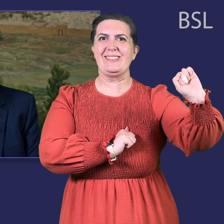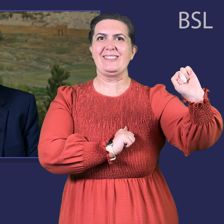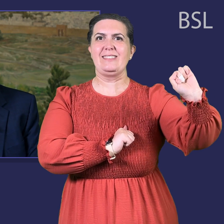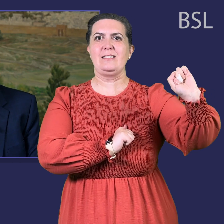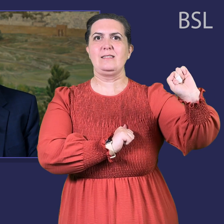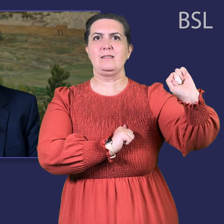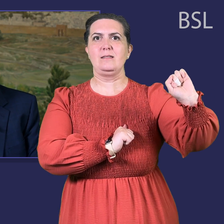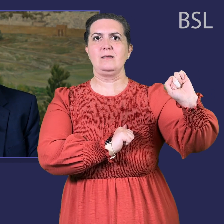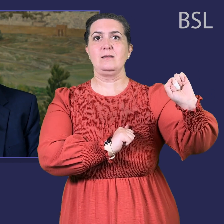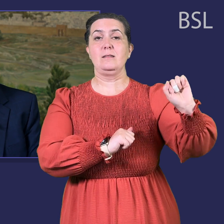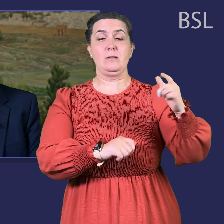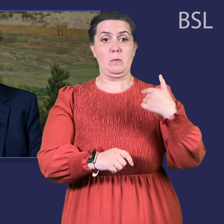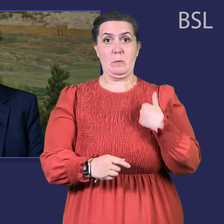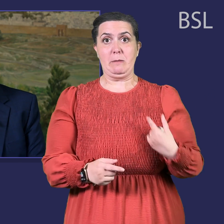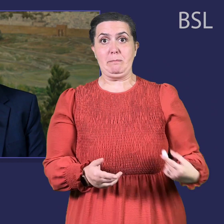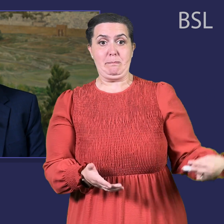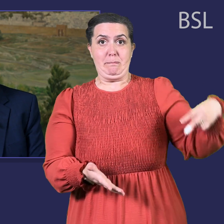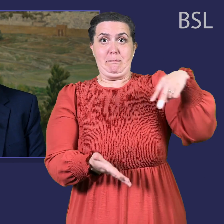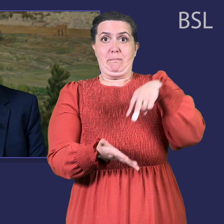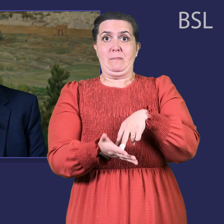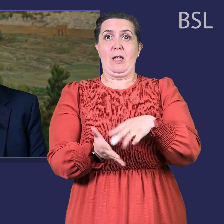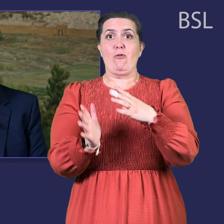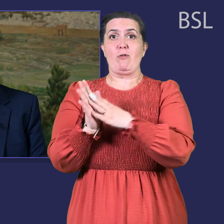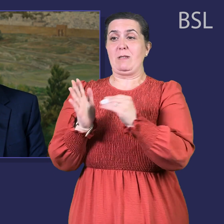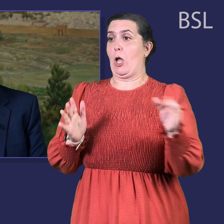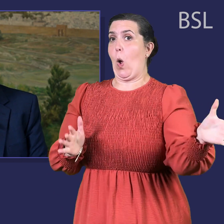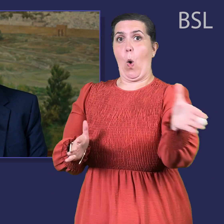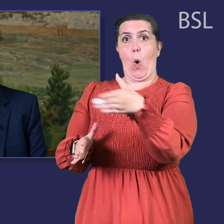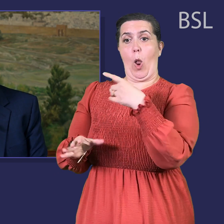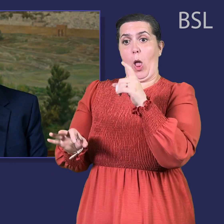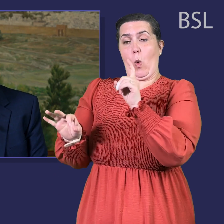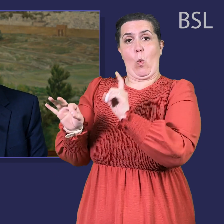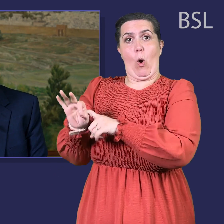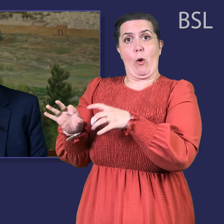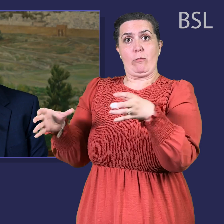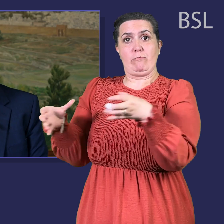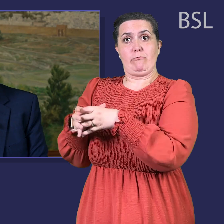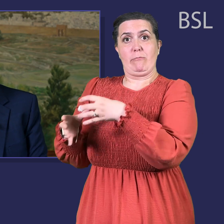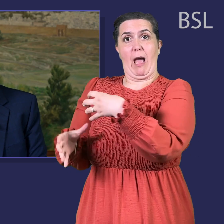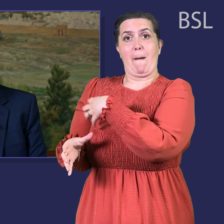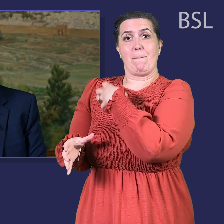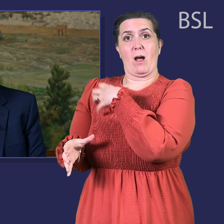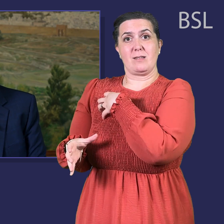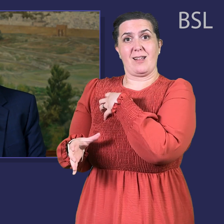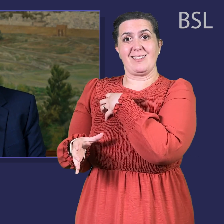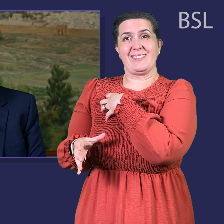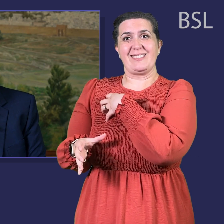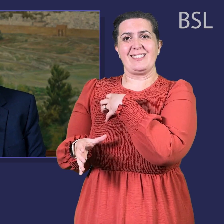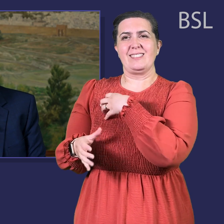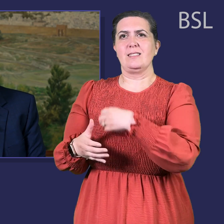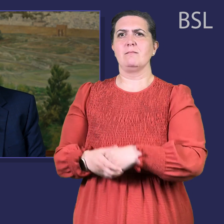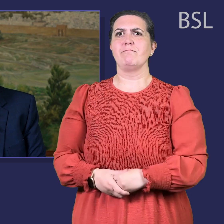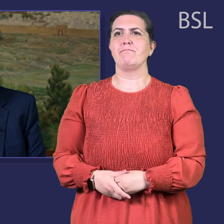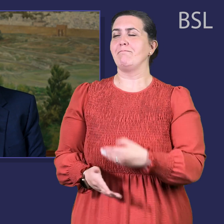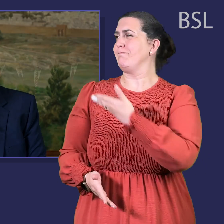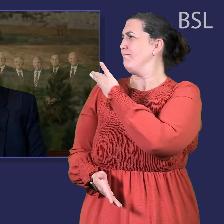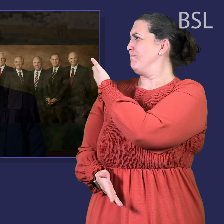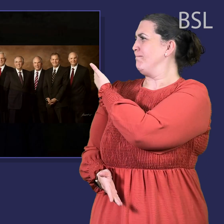Marion Nelson. In doing so, I represent all members of the Quorum of the 12